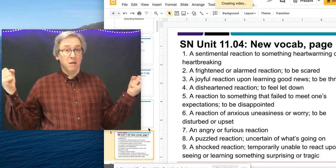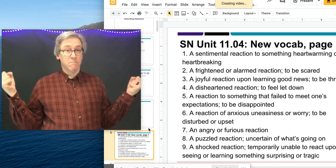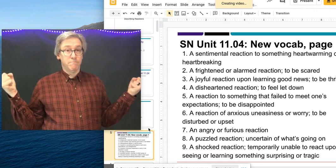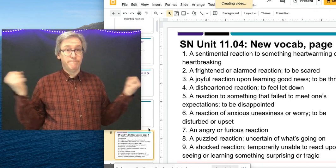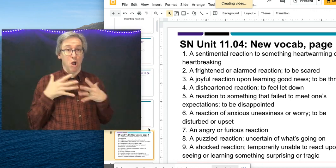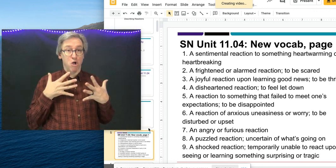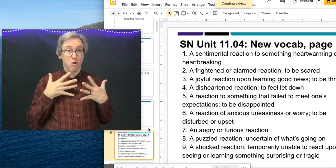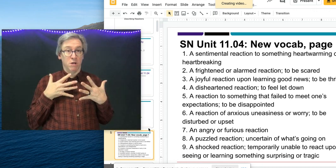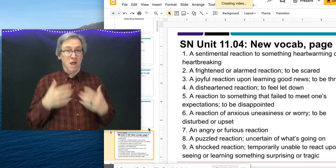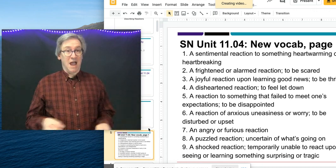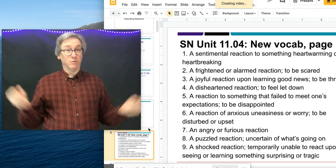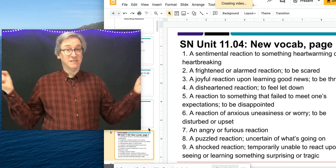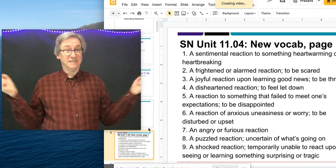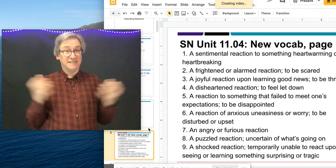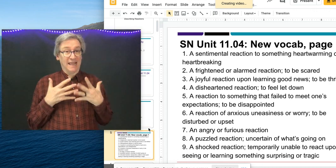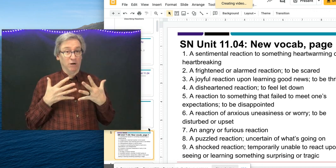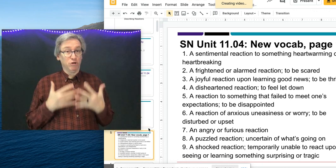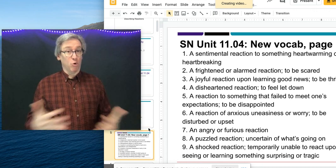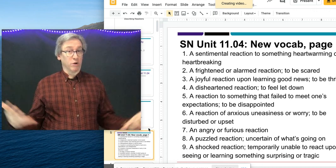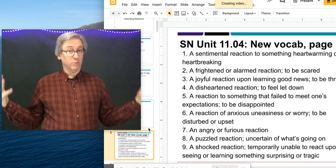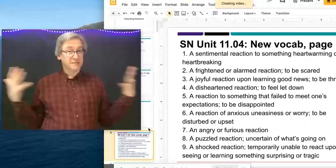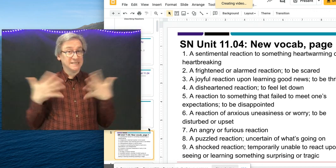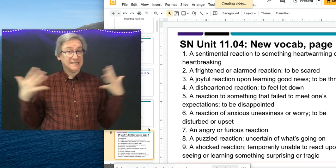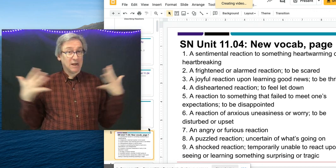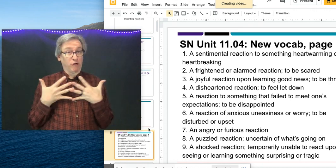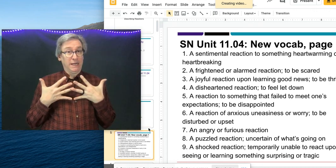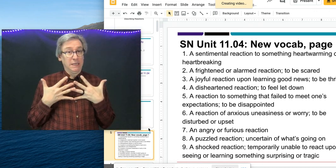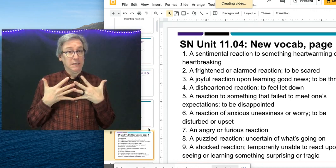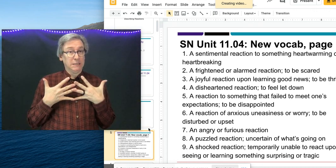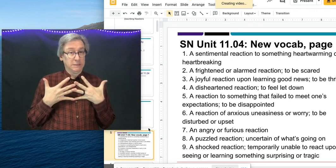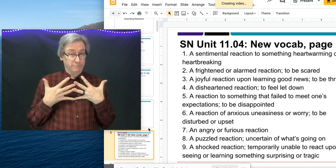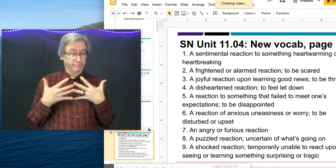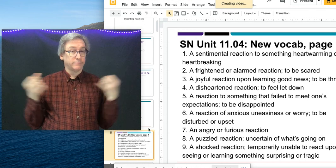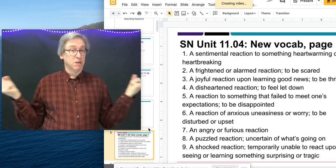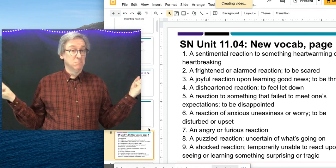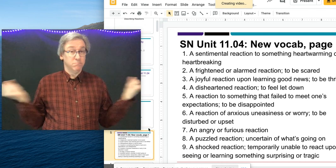Frightened. I was scared, or it was scary.